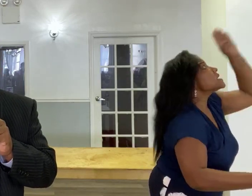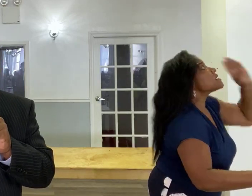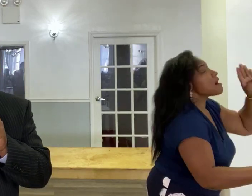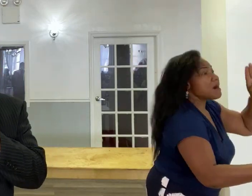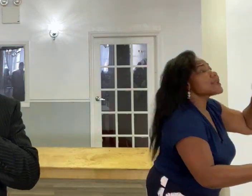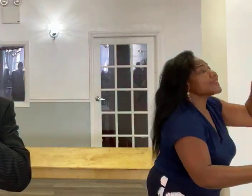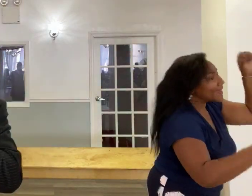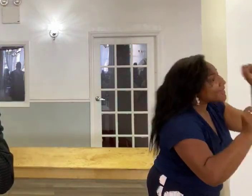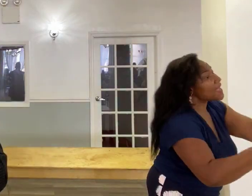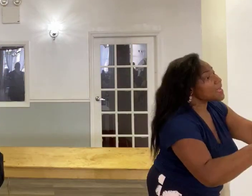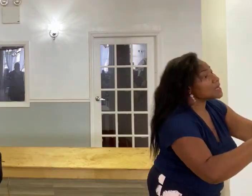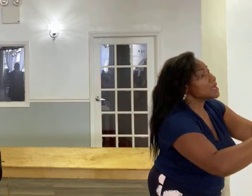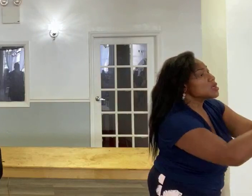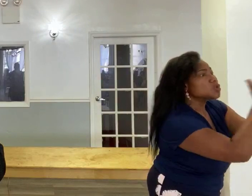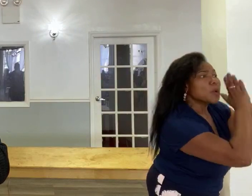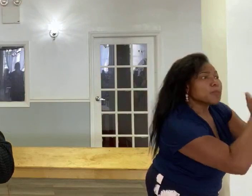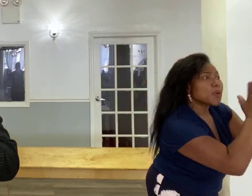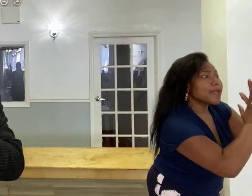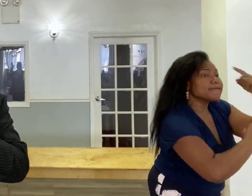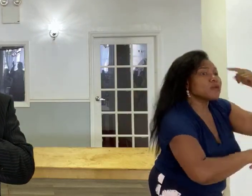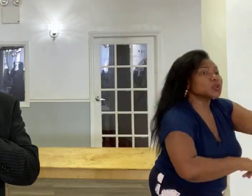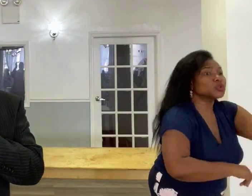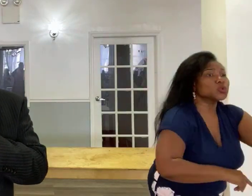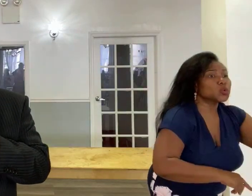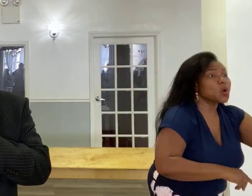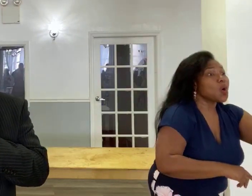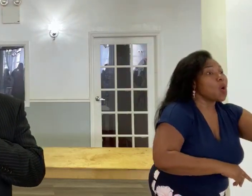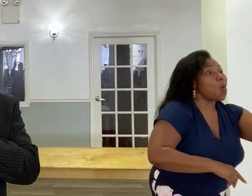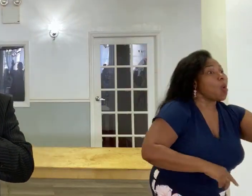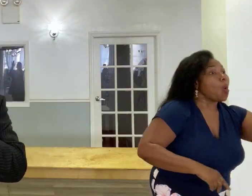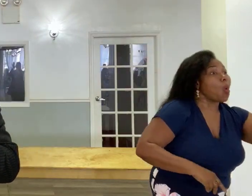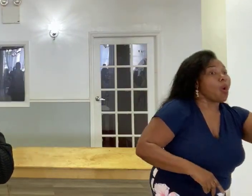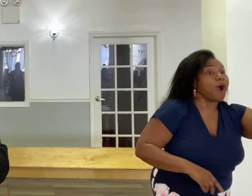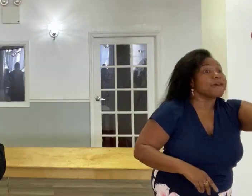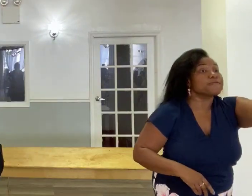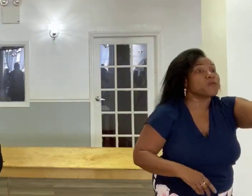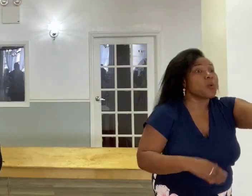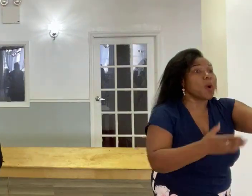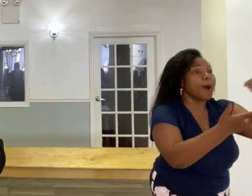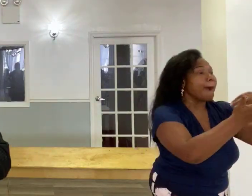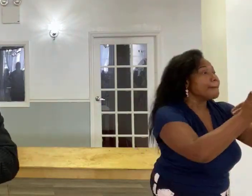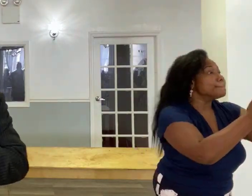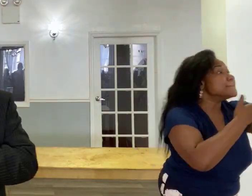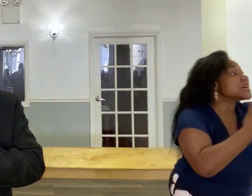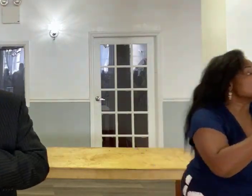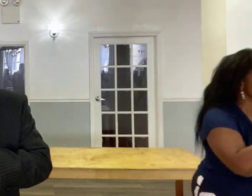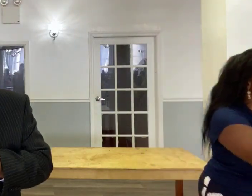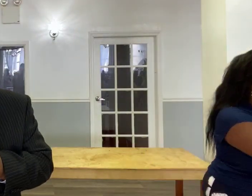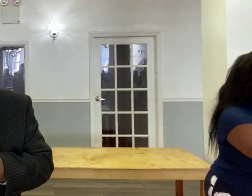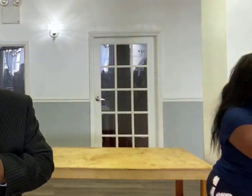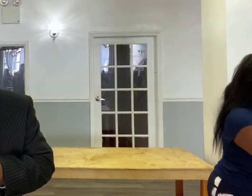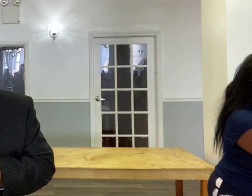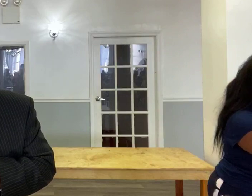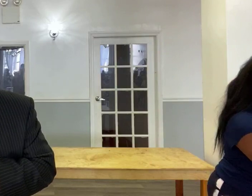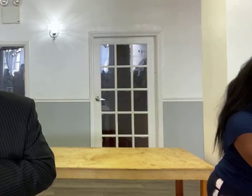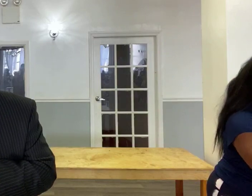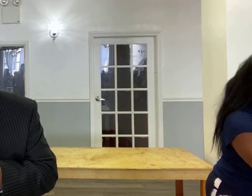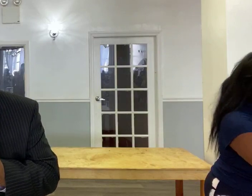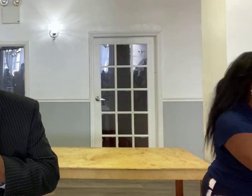about $2 to $4 million, okay? That's nothing for God. With the Lord, all things are possible on